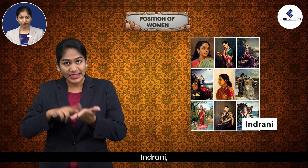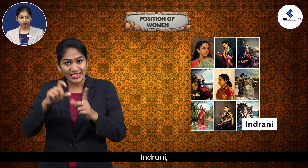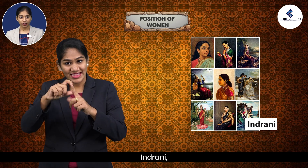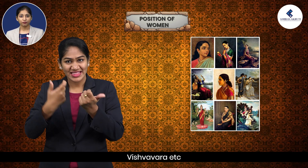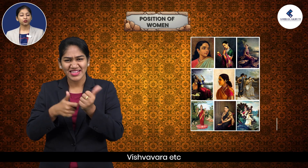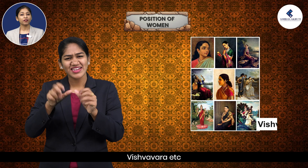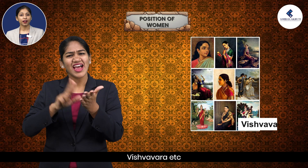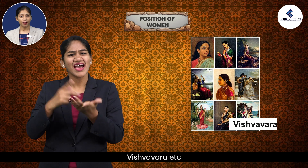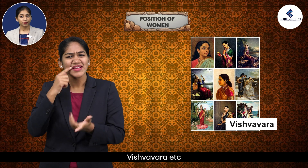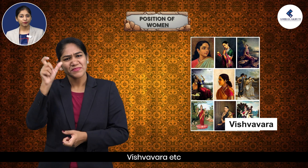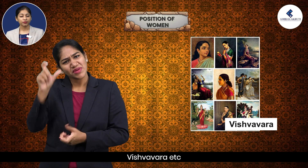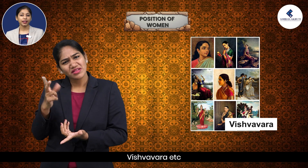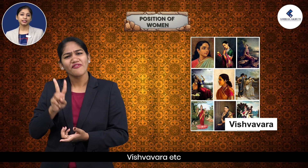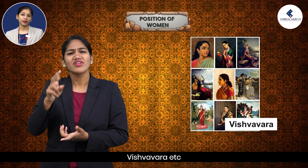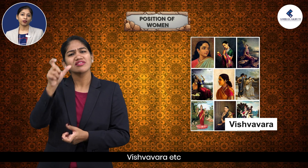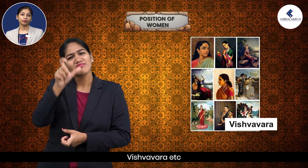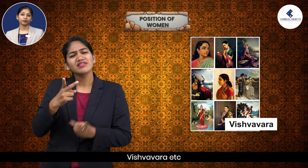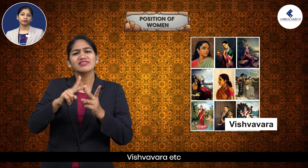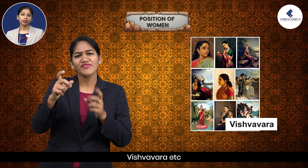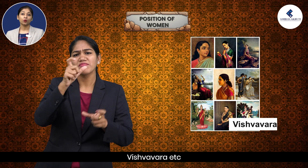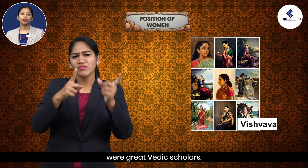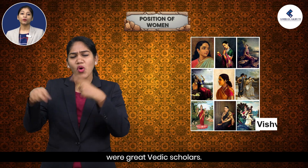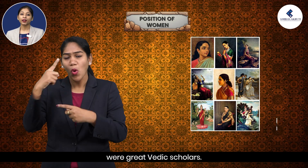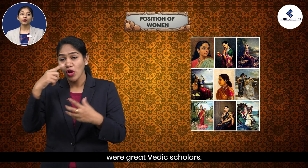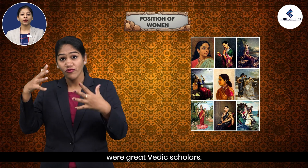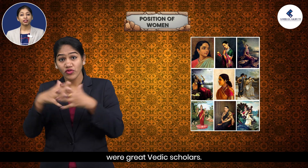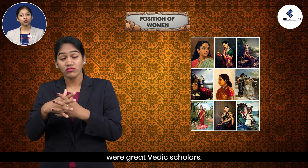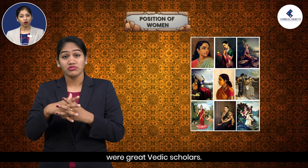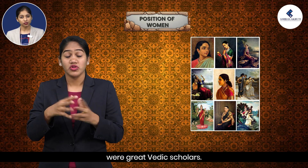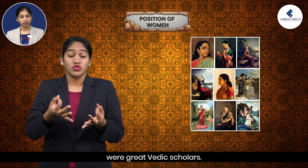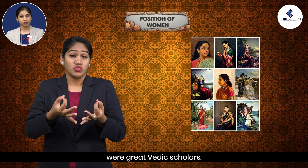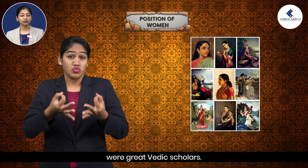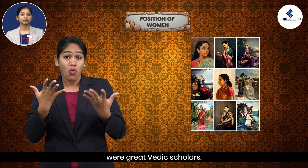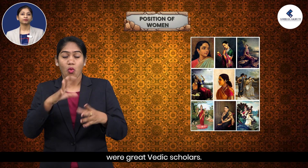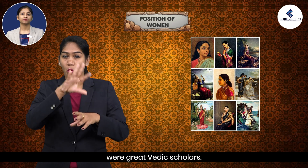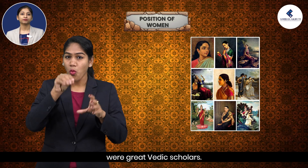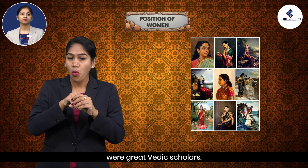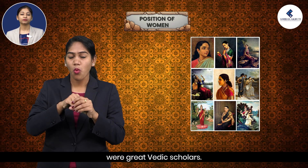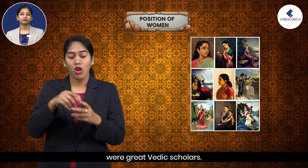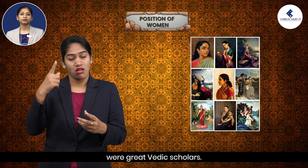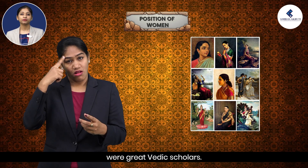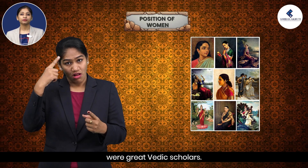Indrani, Vishvavara, etc. were great Vedic scholars.